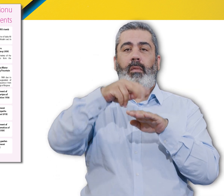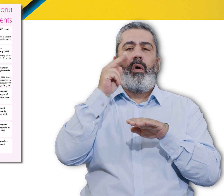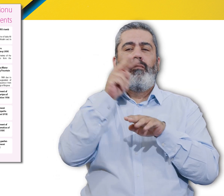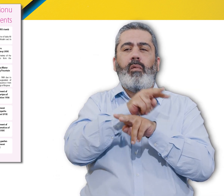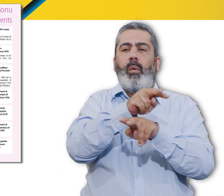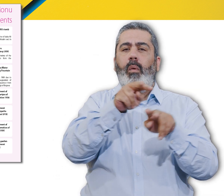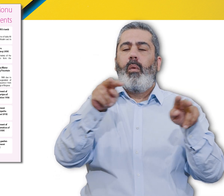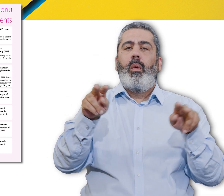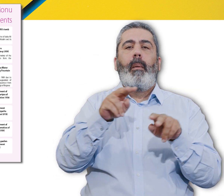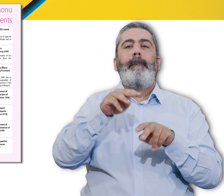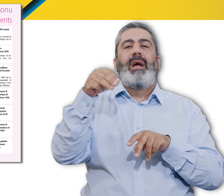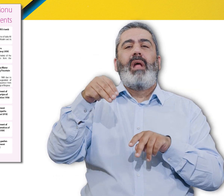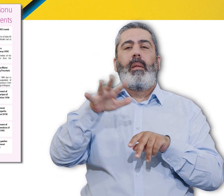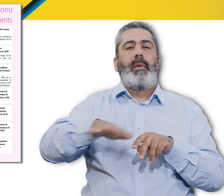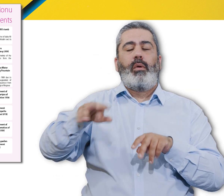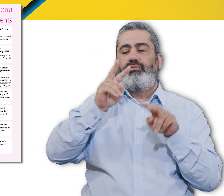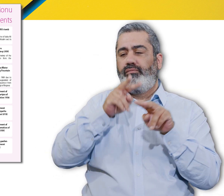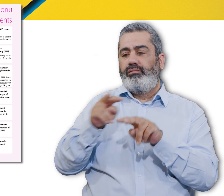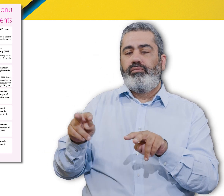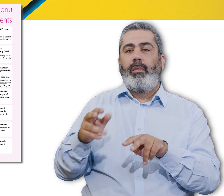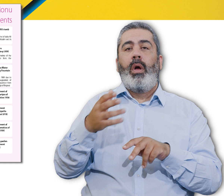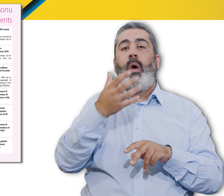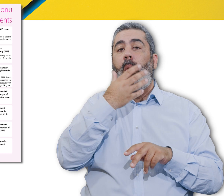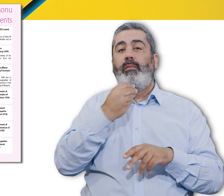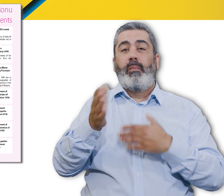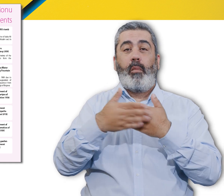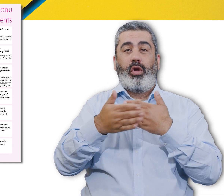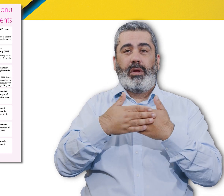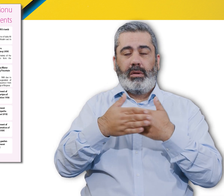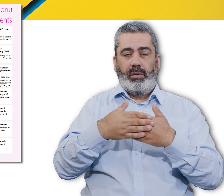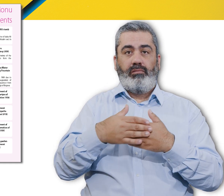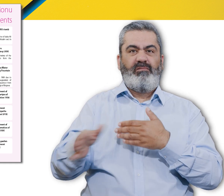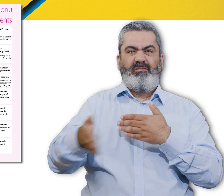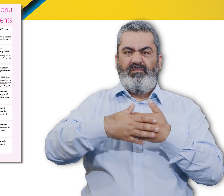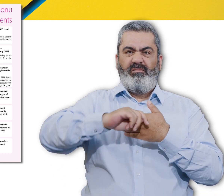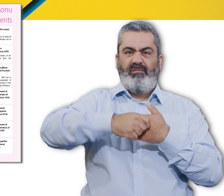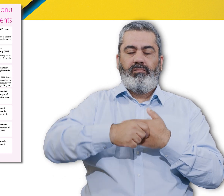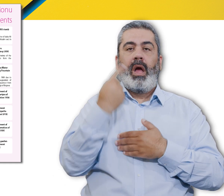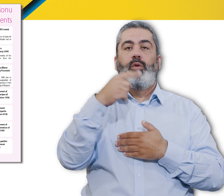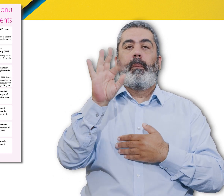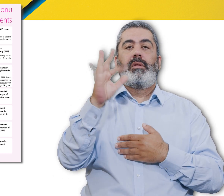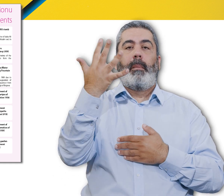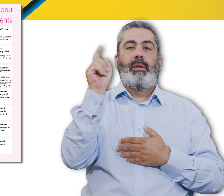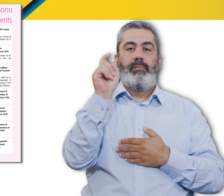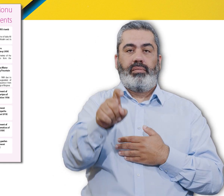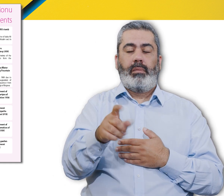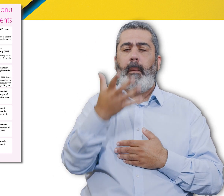number 155. By Stiliano Bandila Street. Harem. 21 on the map